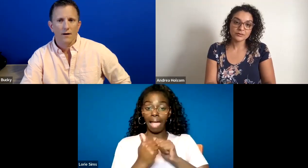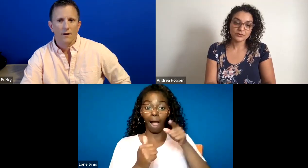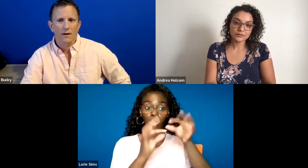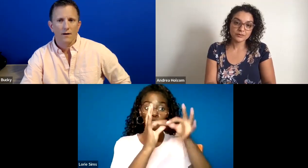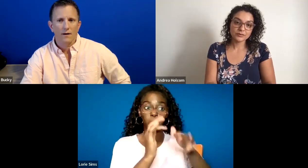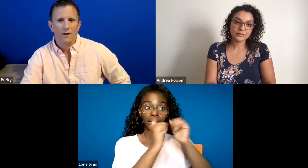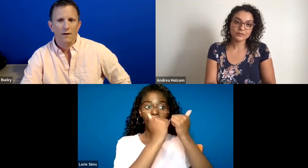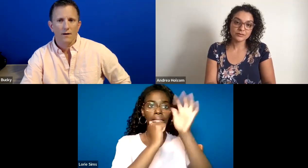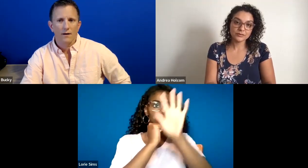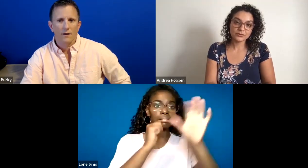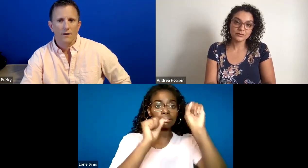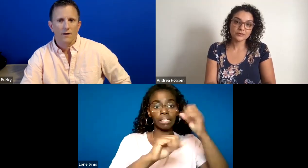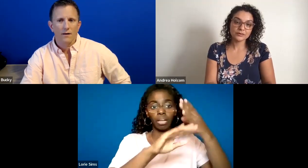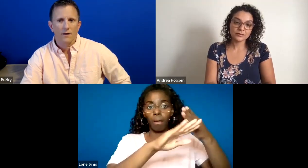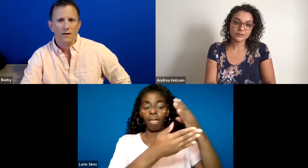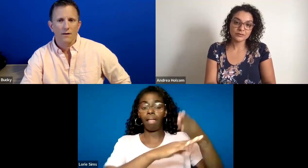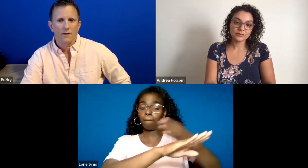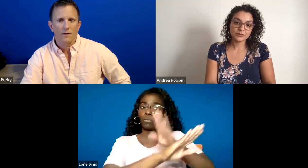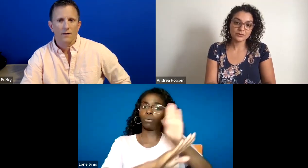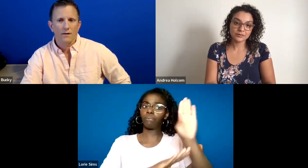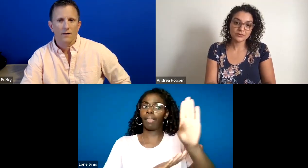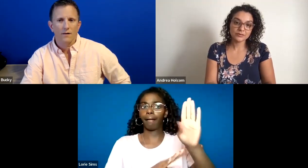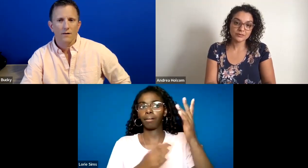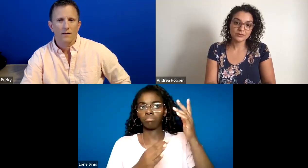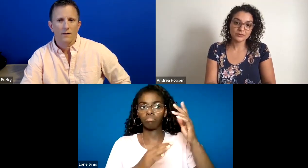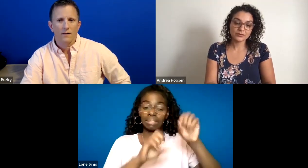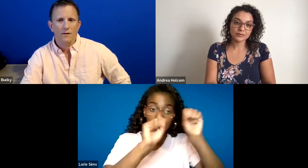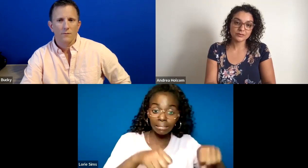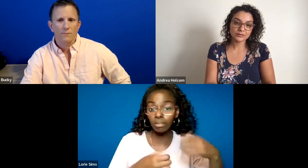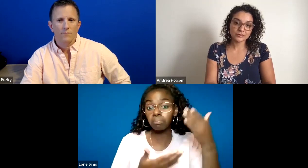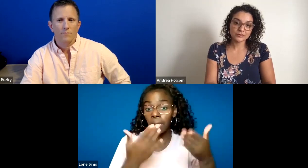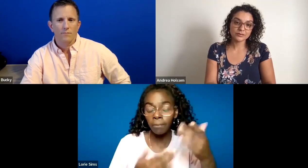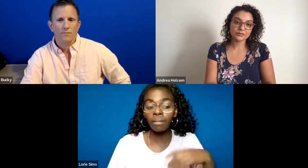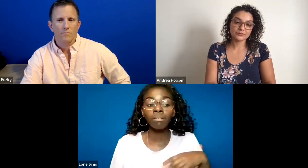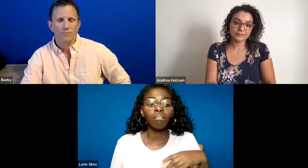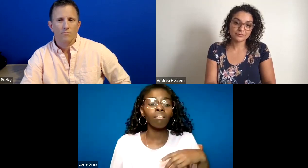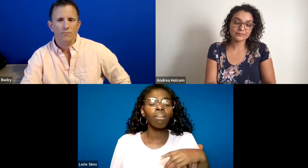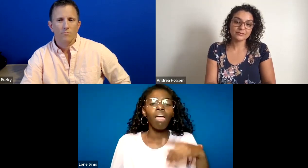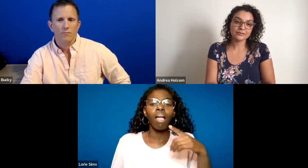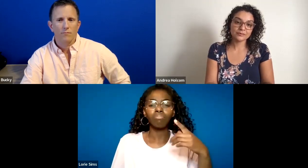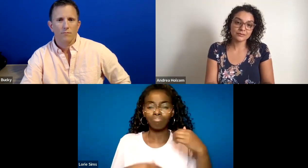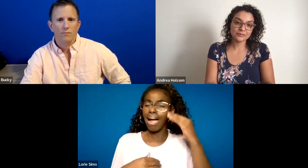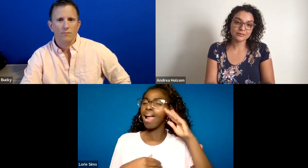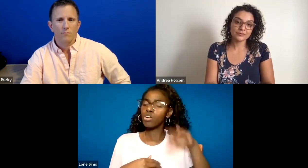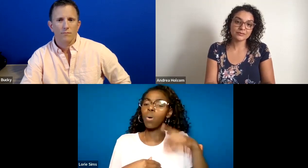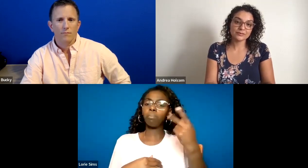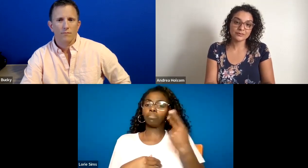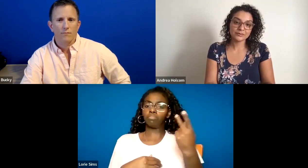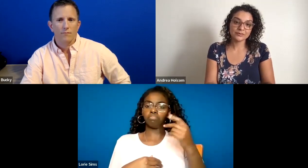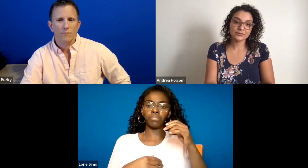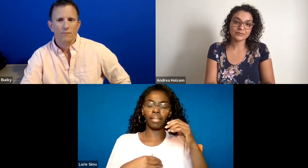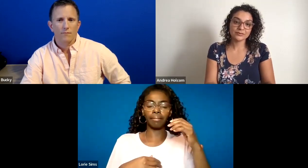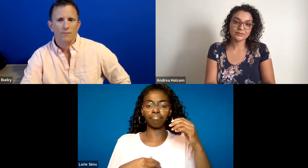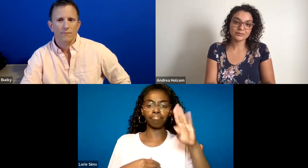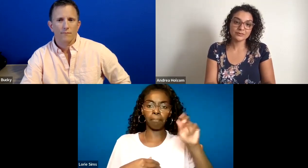When I really started to analyze myself, to take a look inward, and to just think about what the